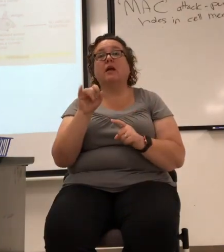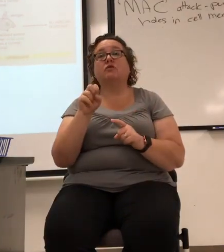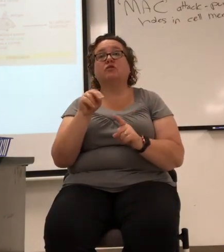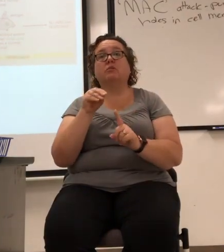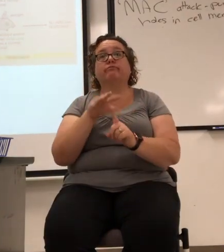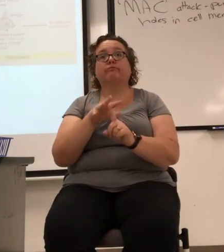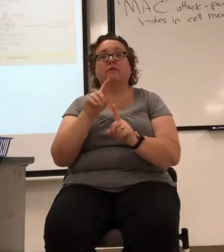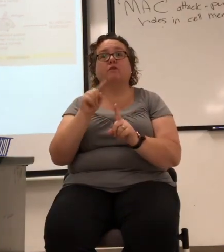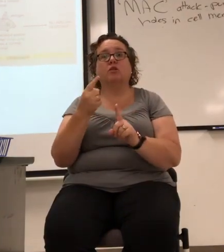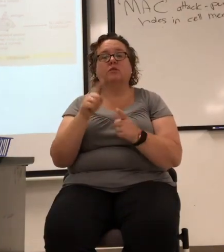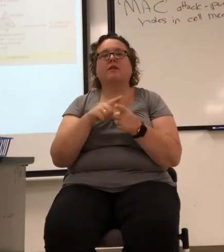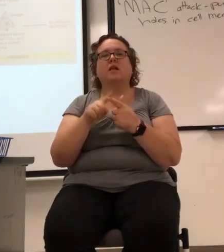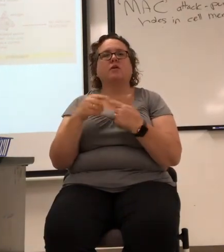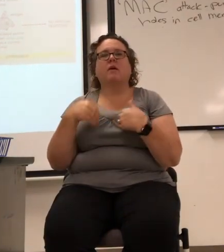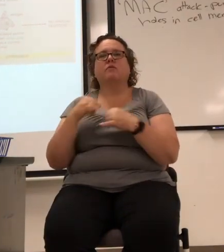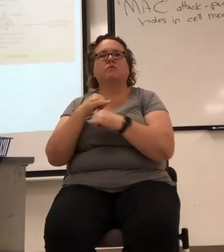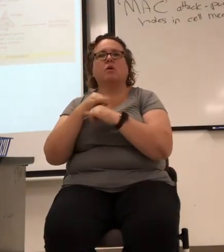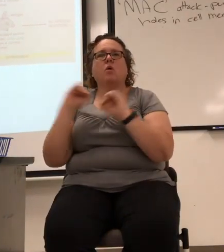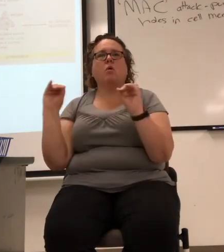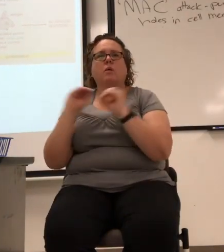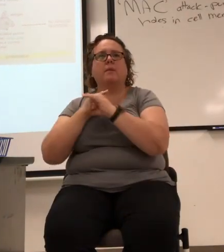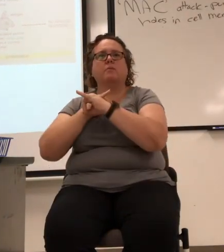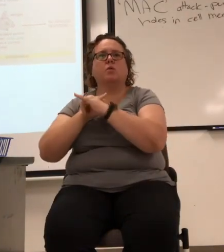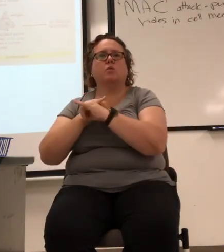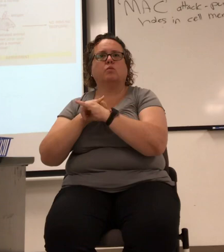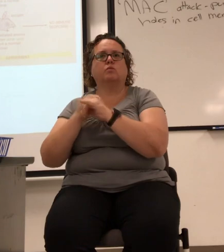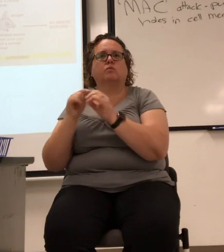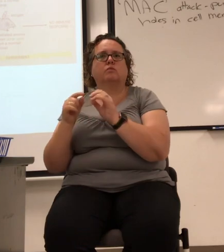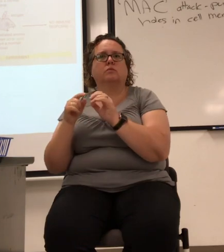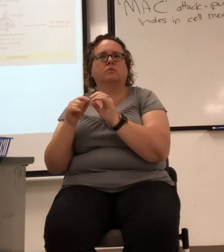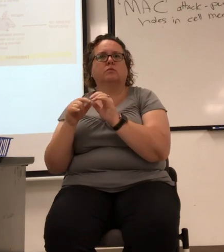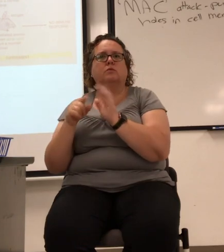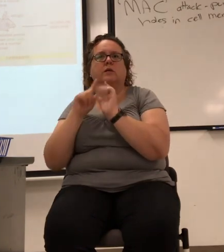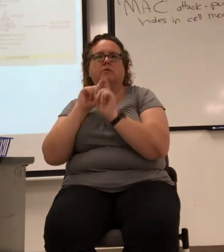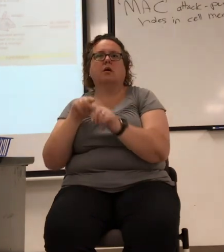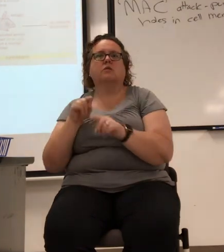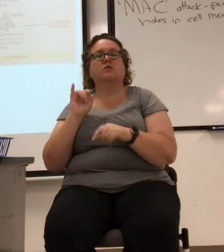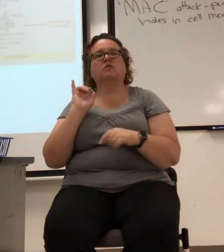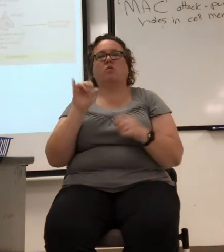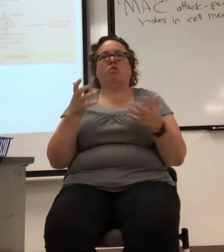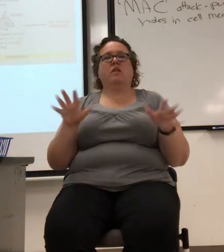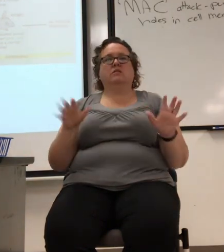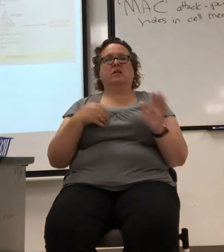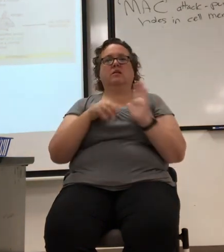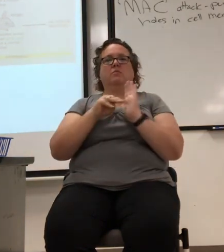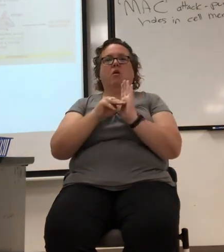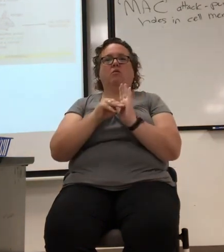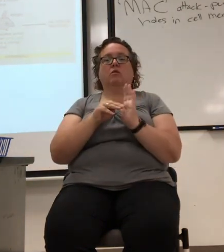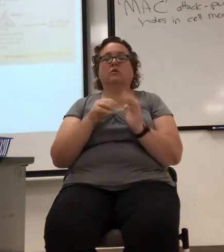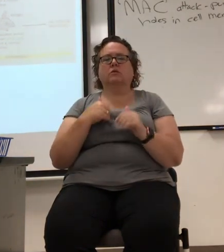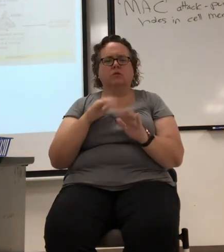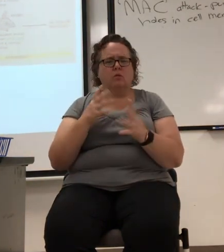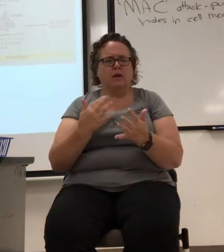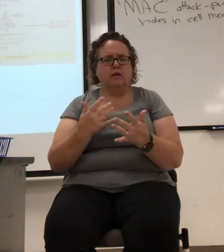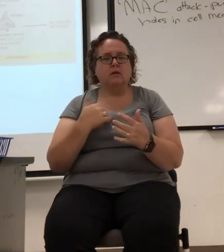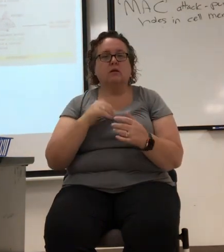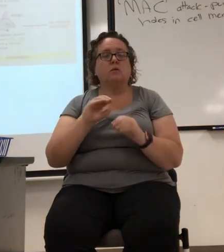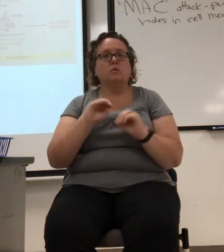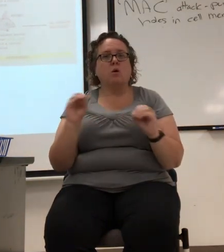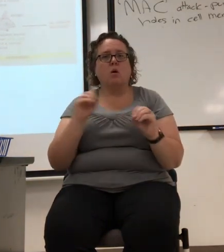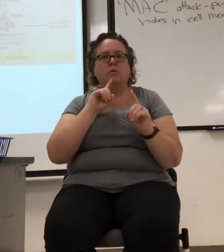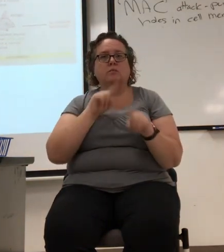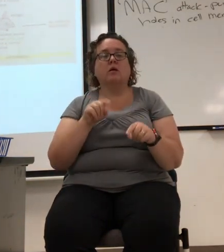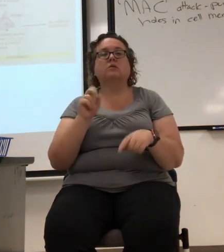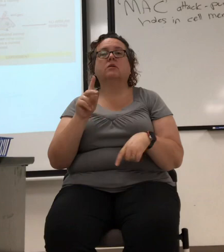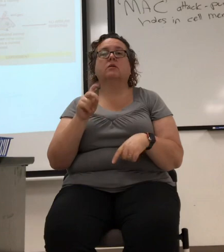get no immune response. So that's it. That's the model. Okay, wait a minute. No immune response. Now what we can do is, since